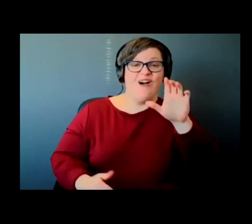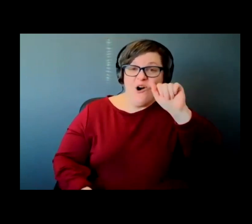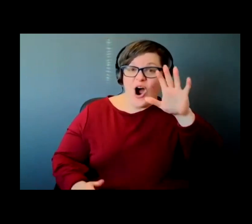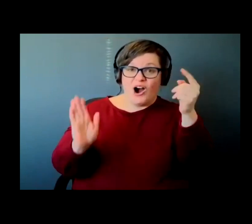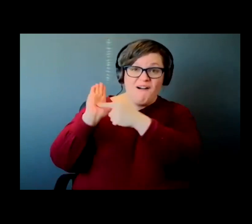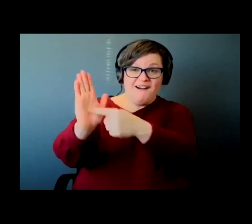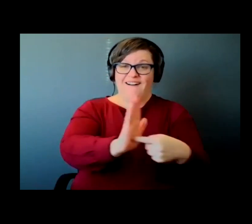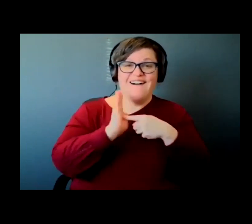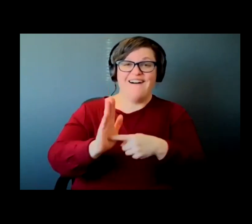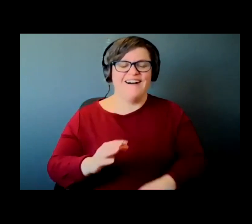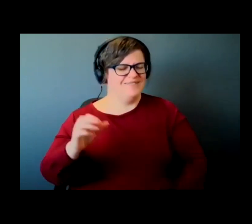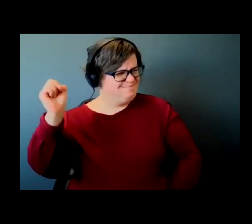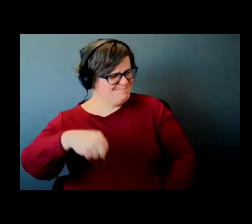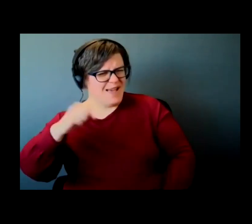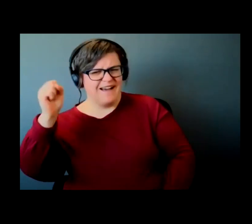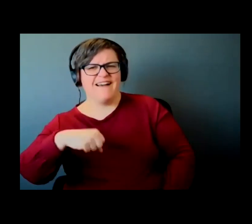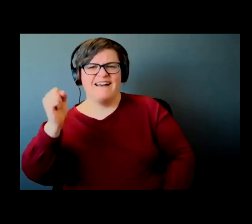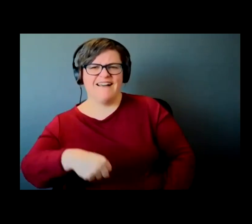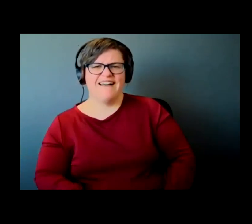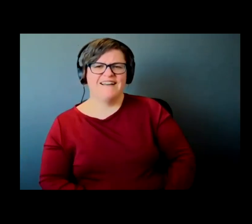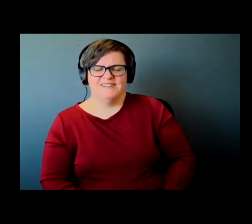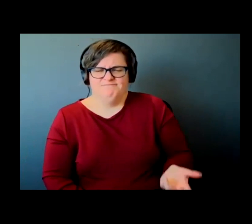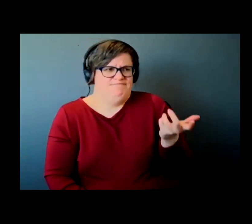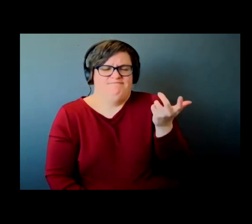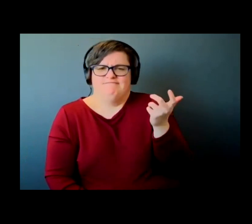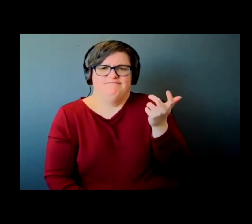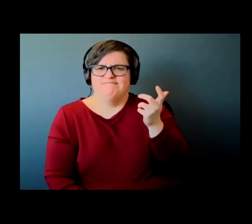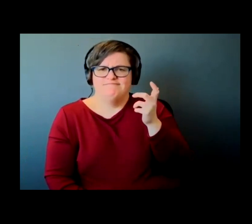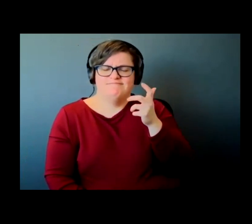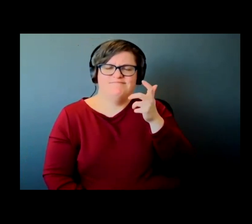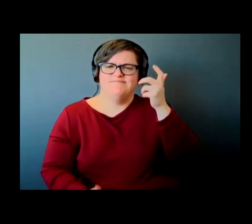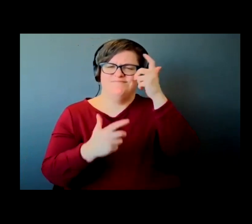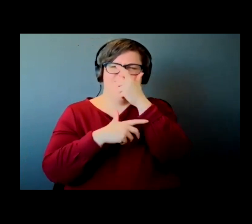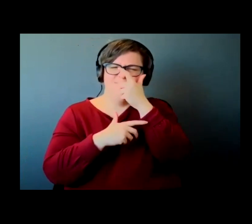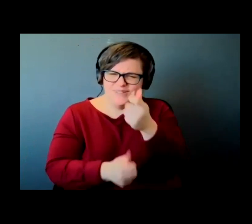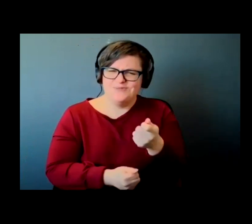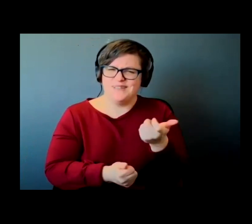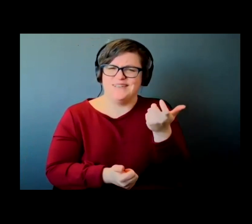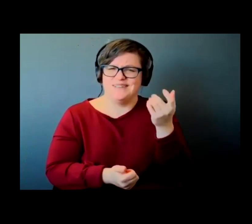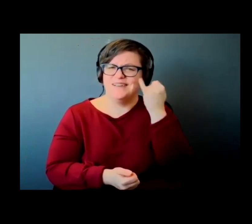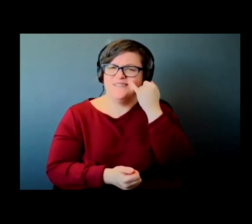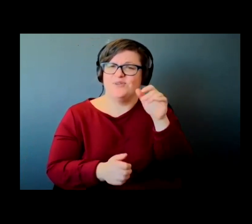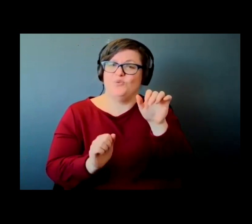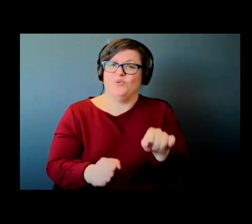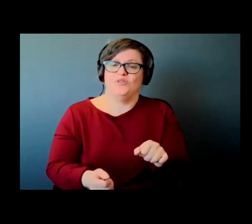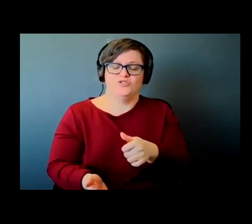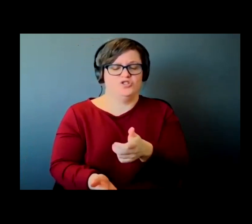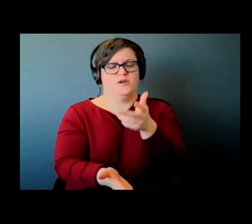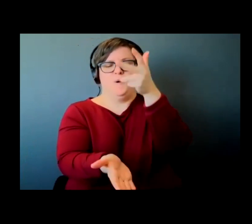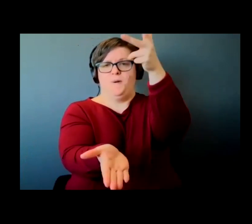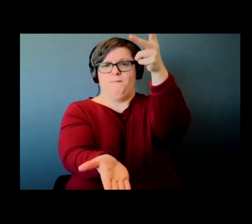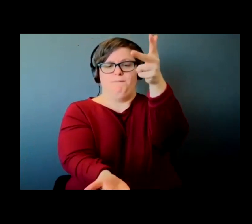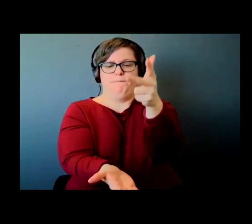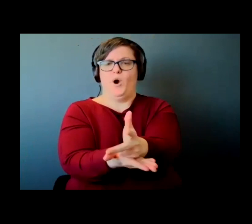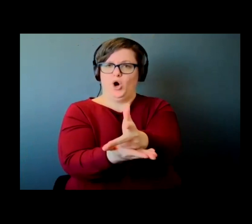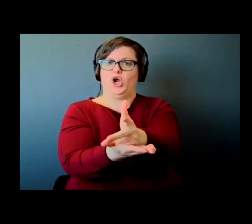Yeah, I mean, think about, wouldn't it be interesting if you could just park somewhere, like it